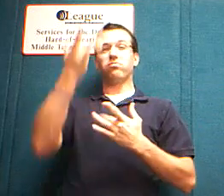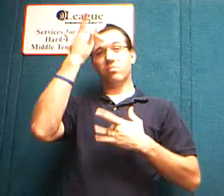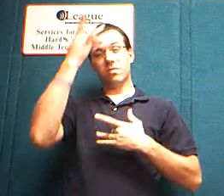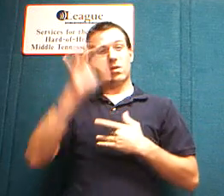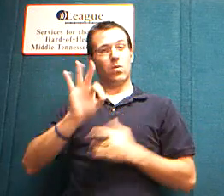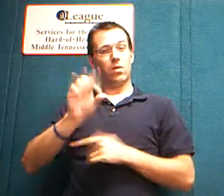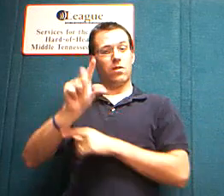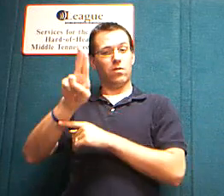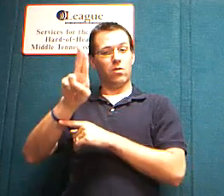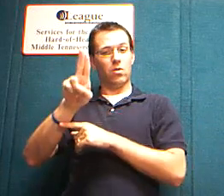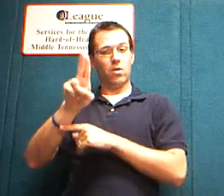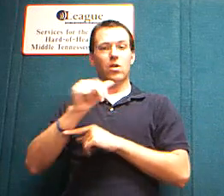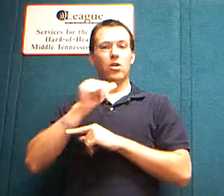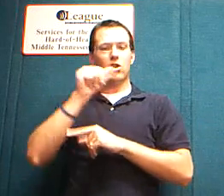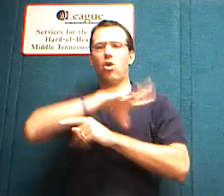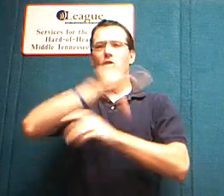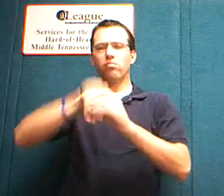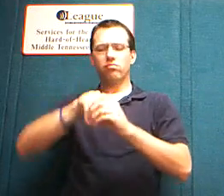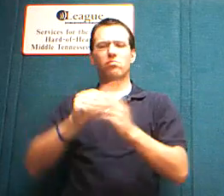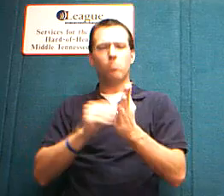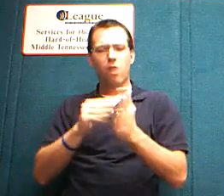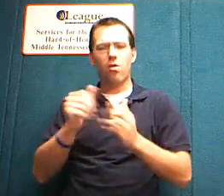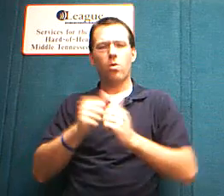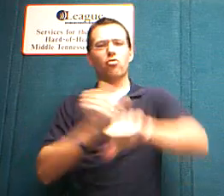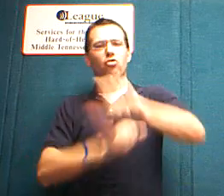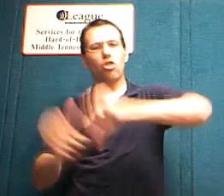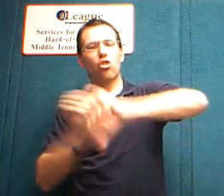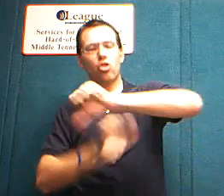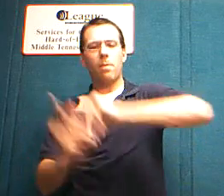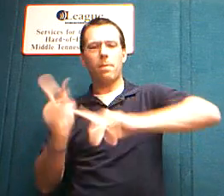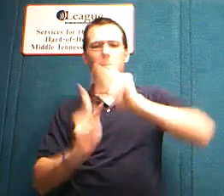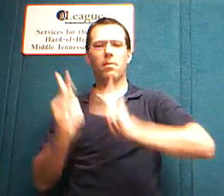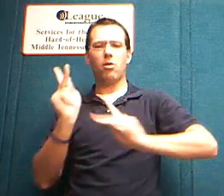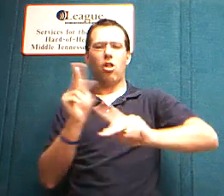Be prepared in case you get sick and need to stay home for a week or so.